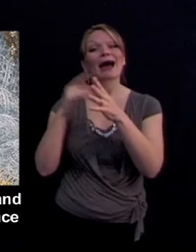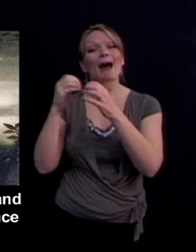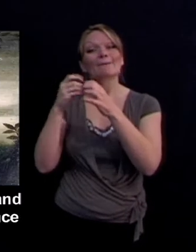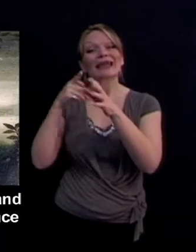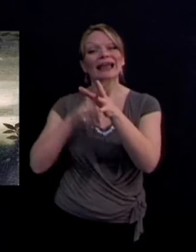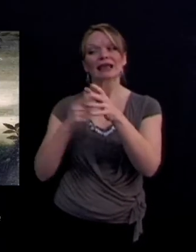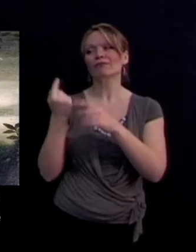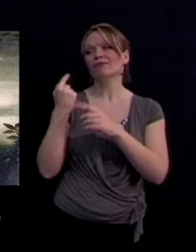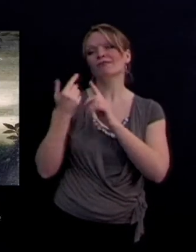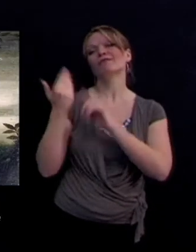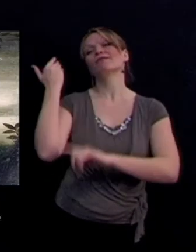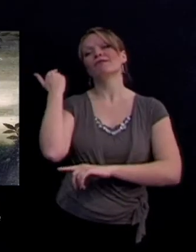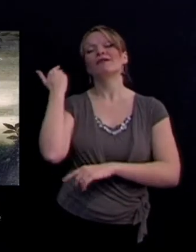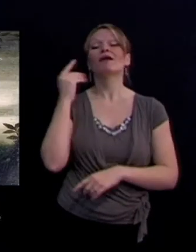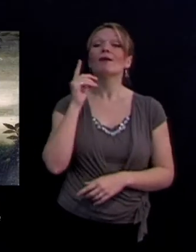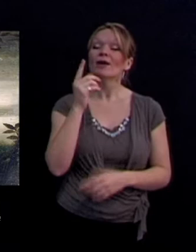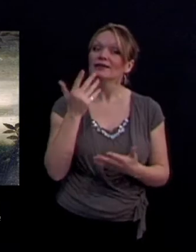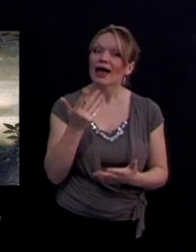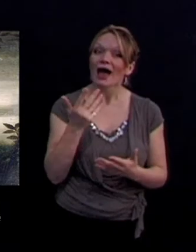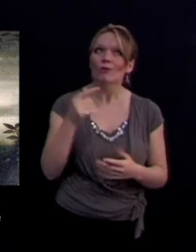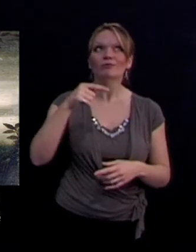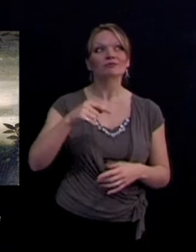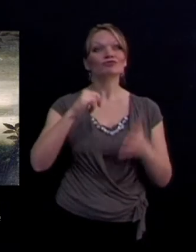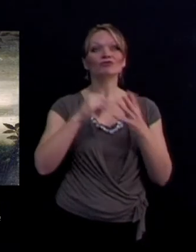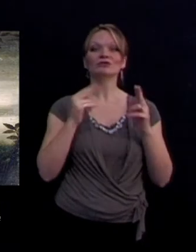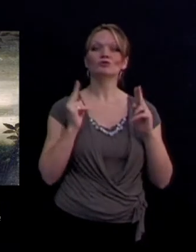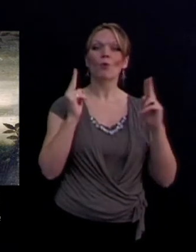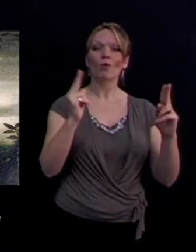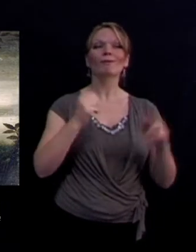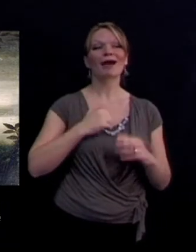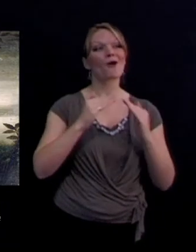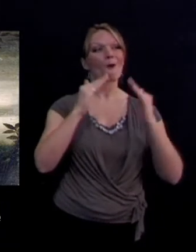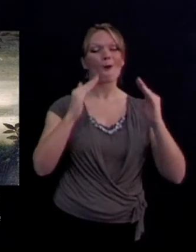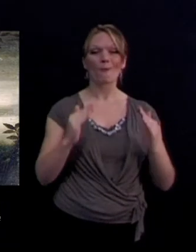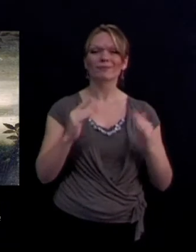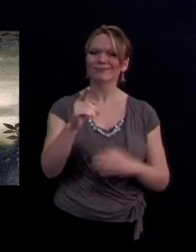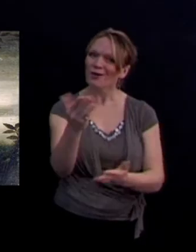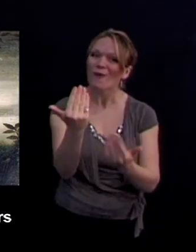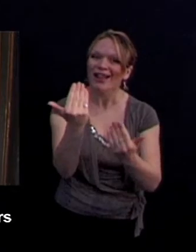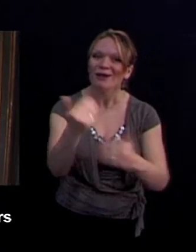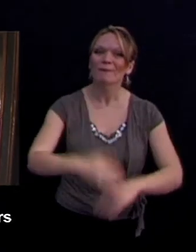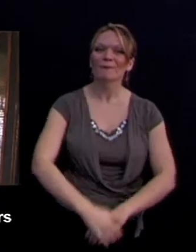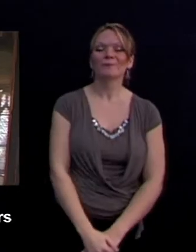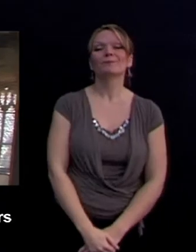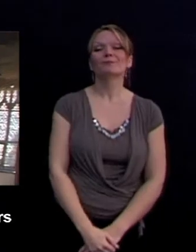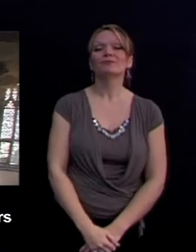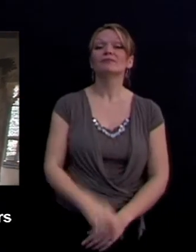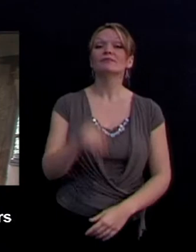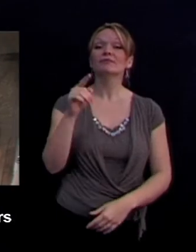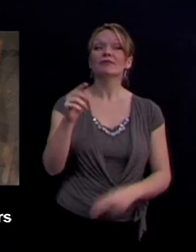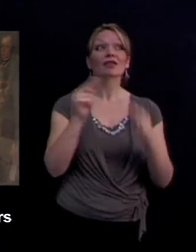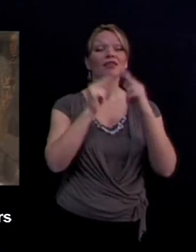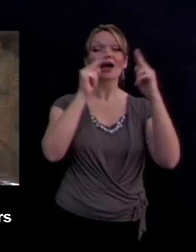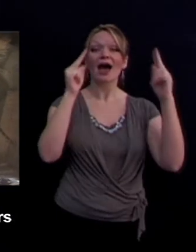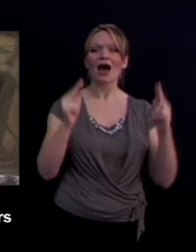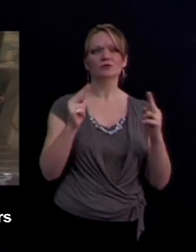distance. But for now, Strangers' Hall is my home, and you are most welcome. The house has been